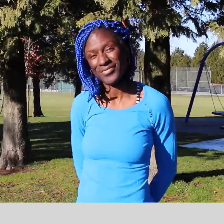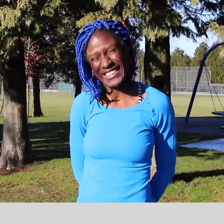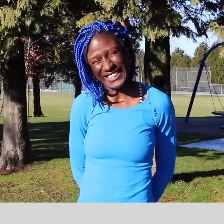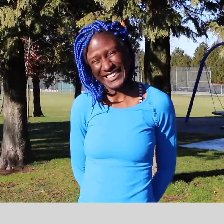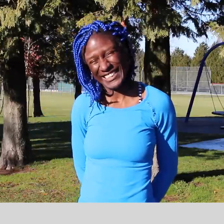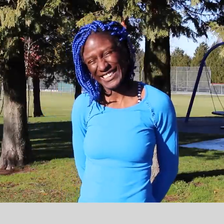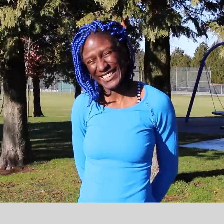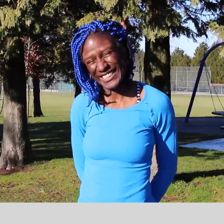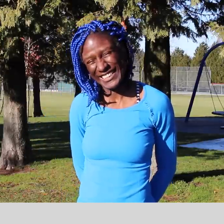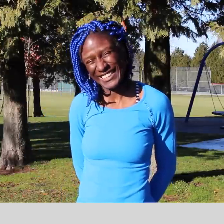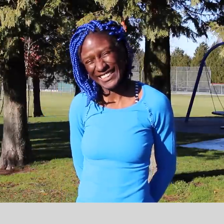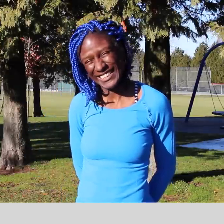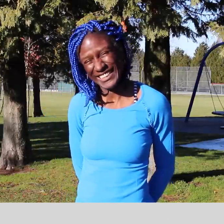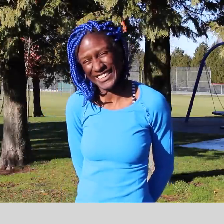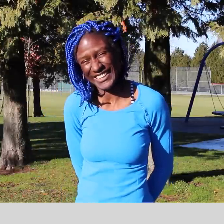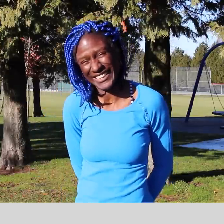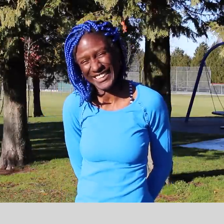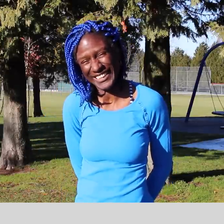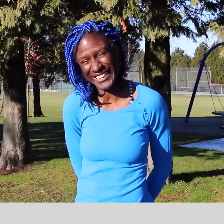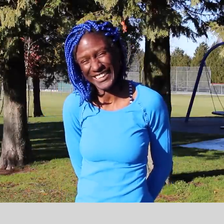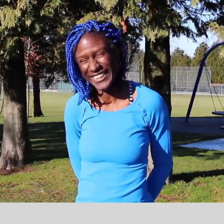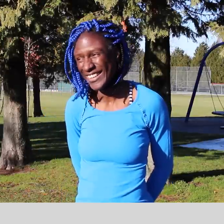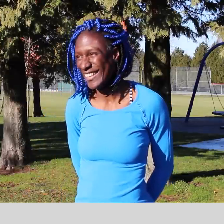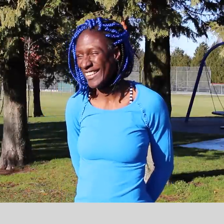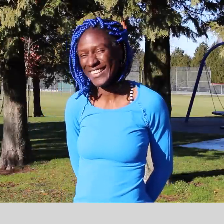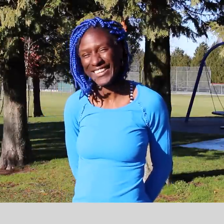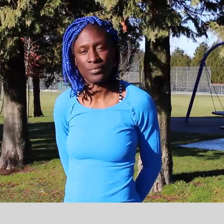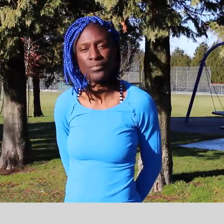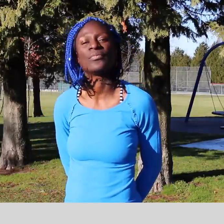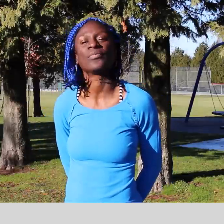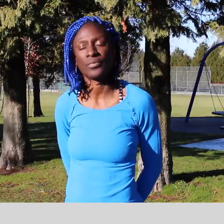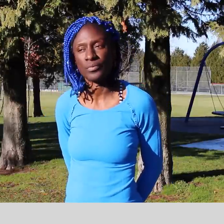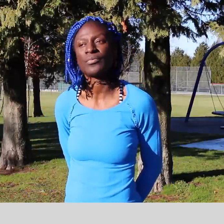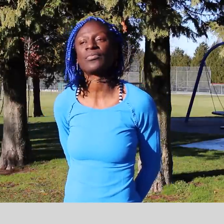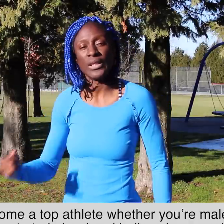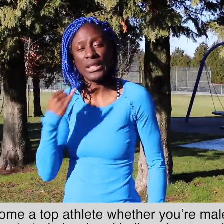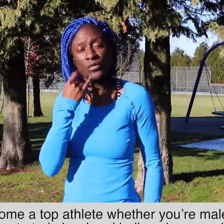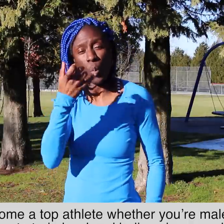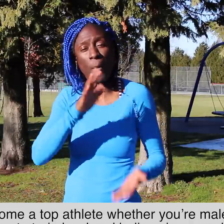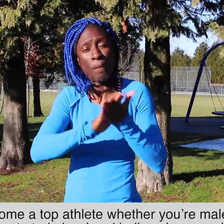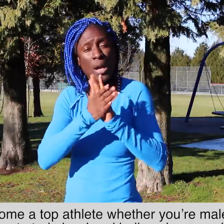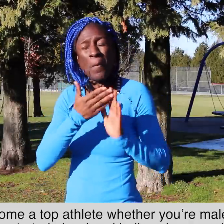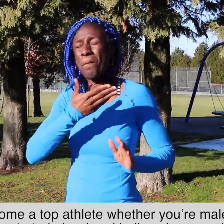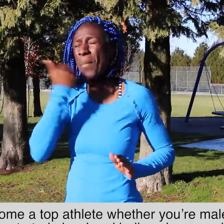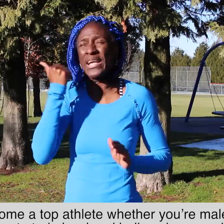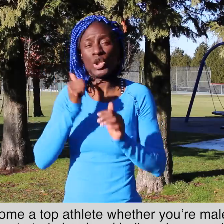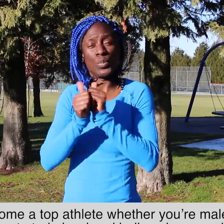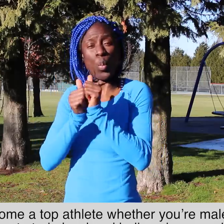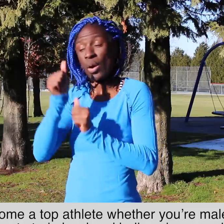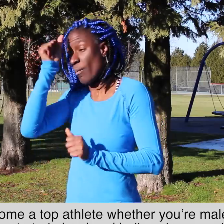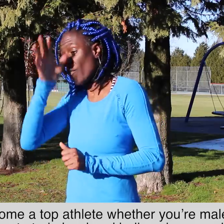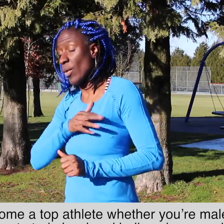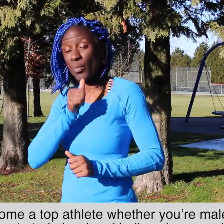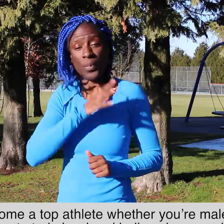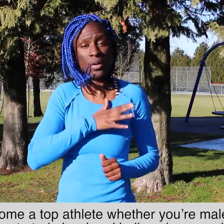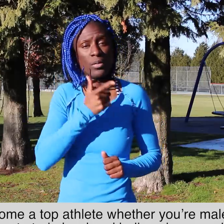grave. if you want to become a top